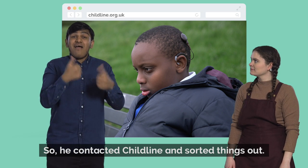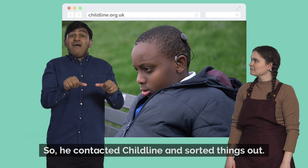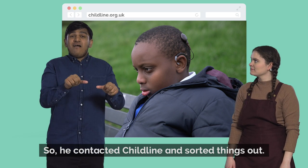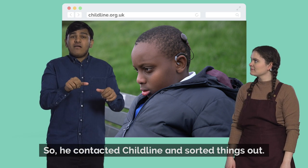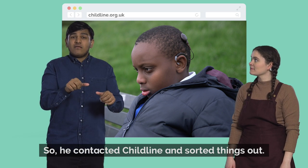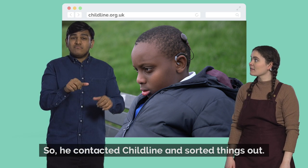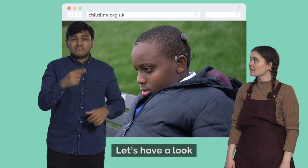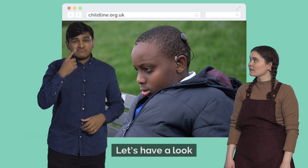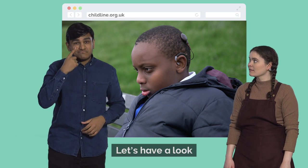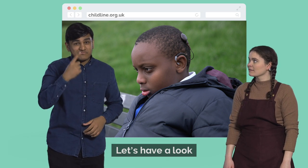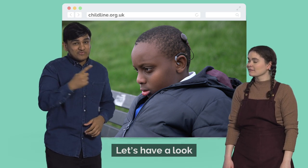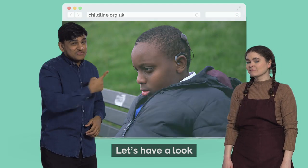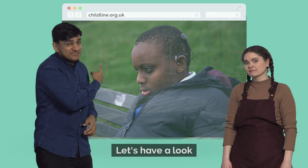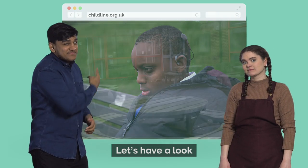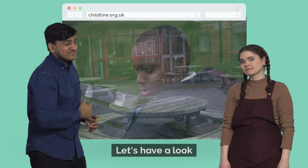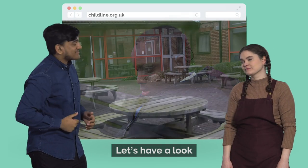and sorted things out. Let's have a look.